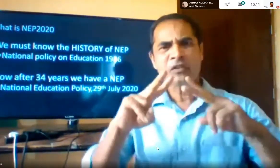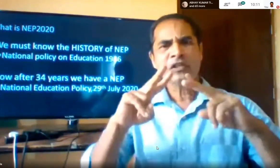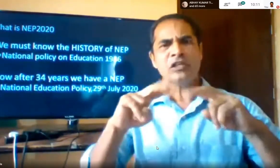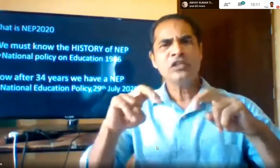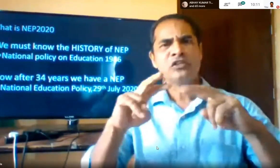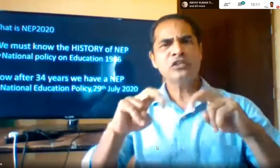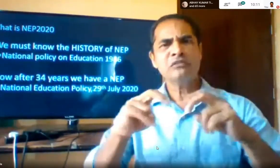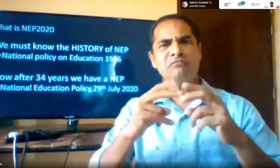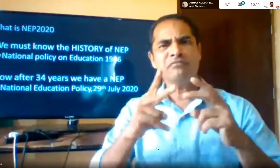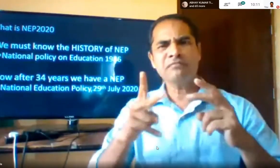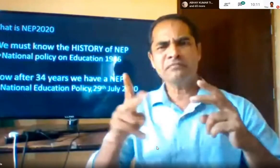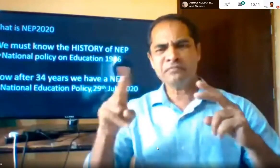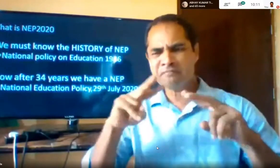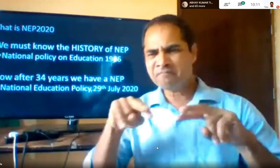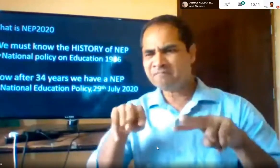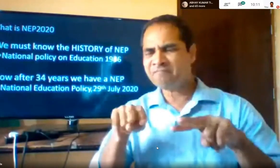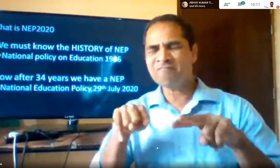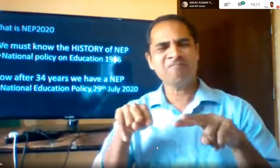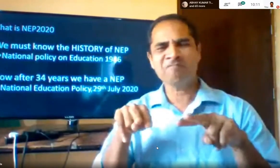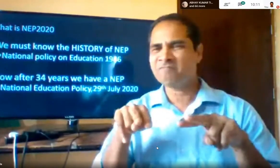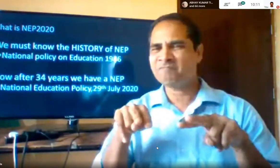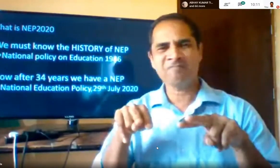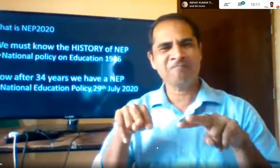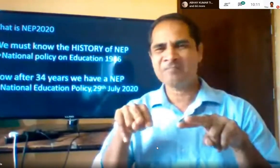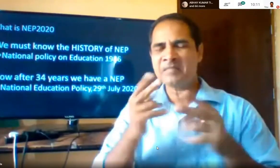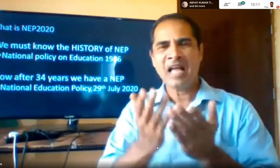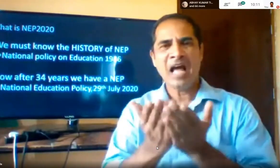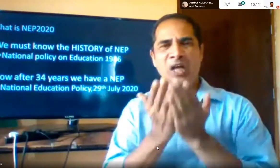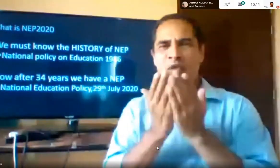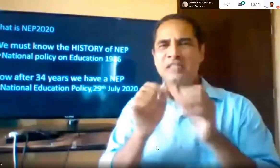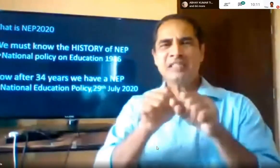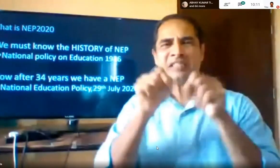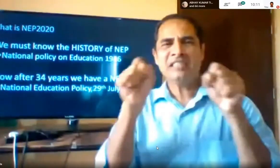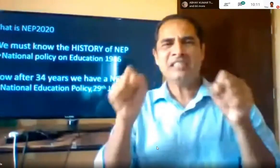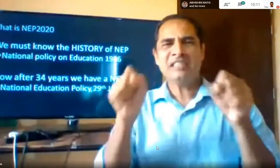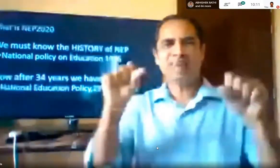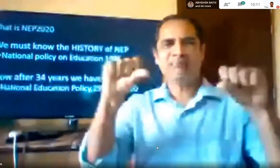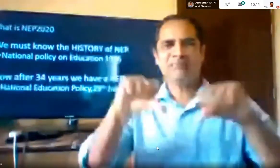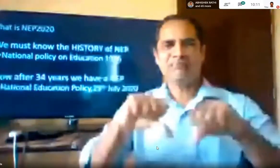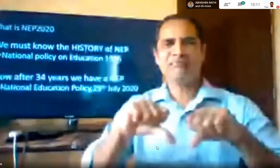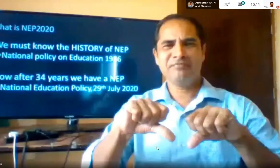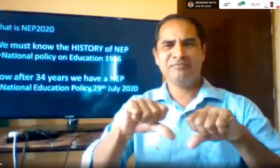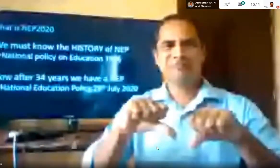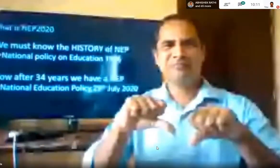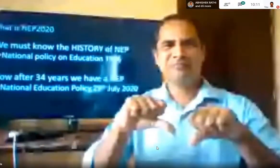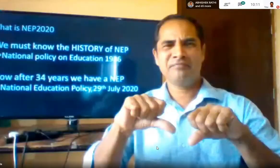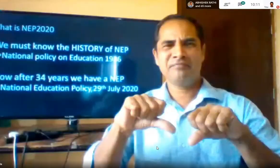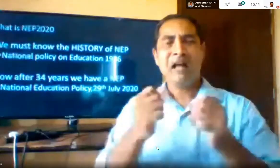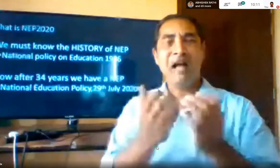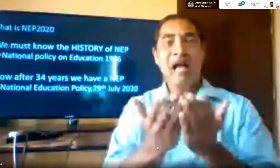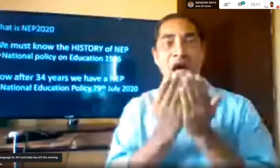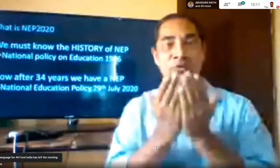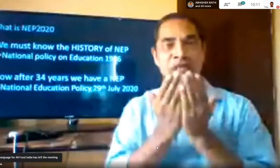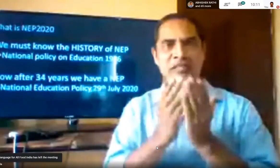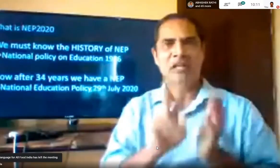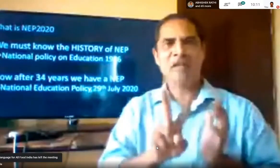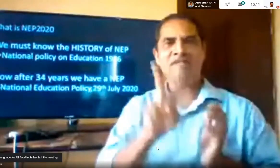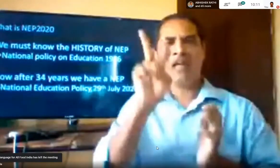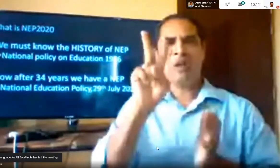past time. Now after the few research, everything, we found that the syllabus or the system is little